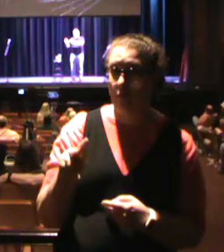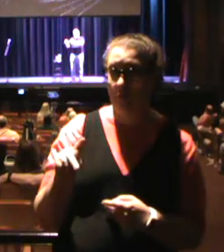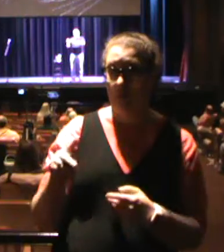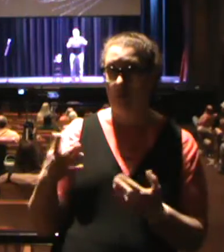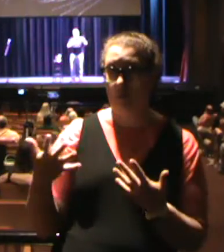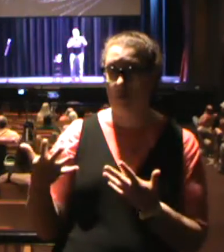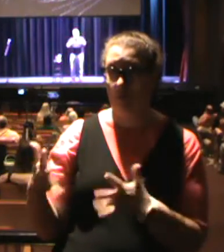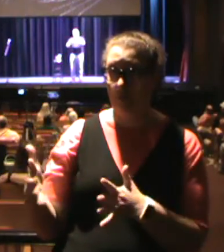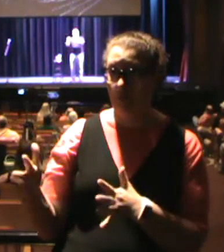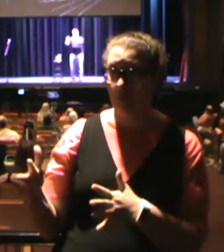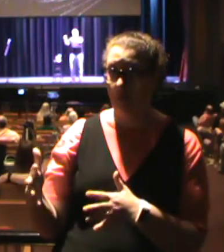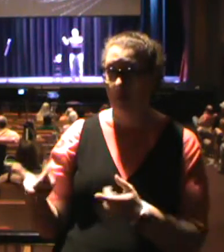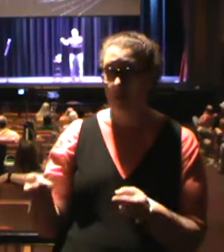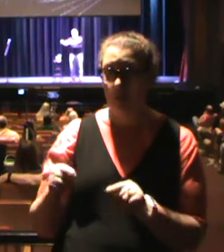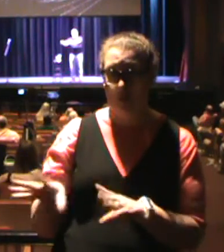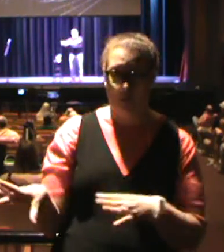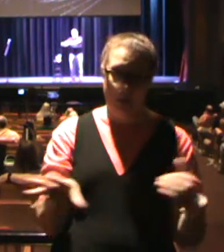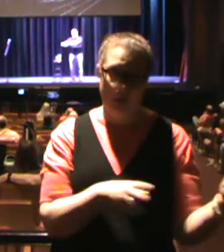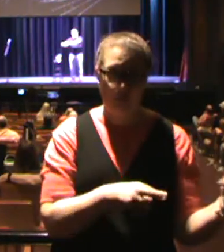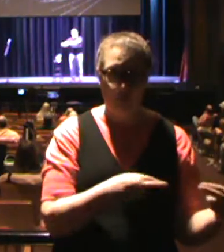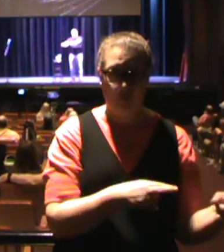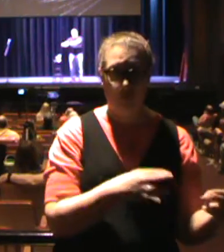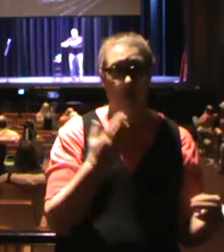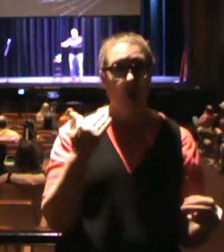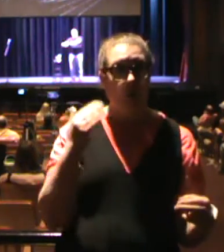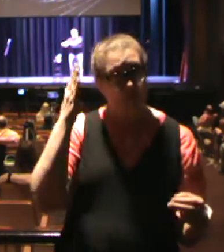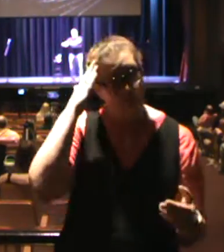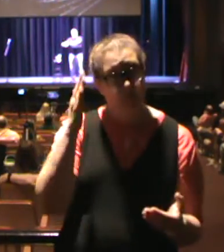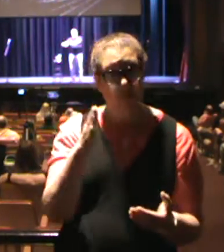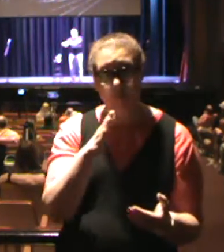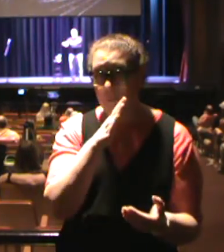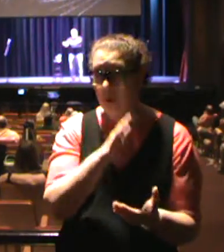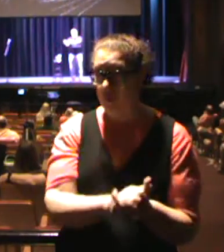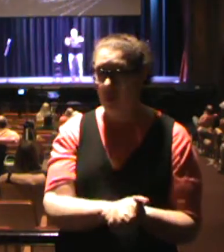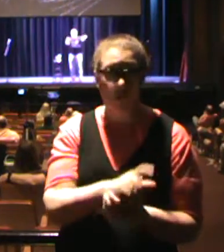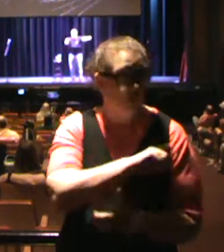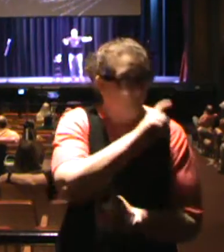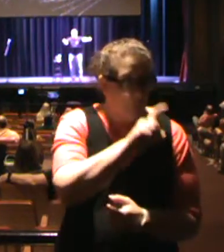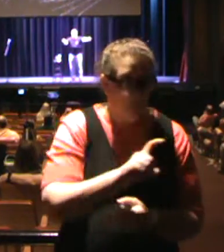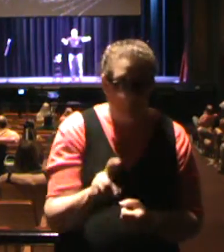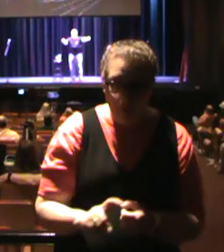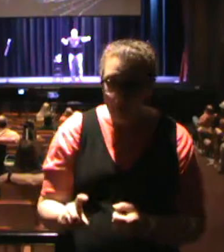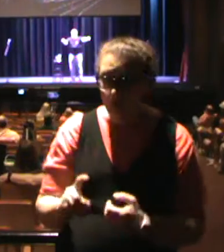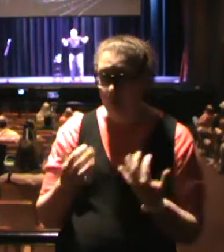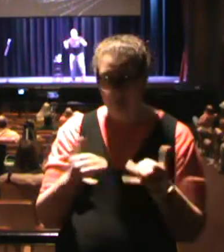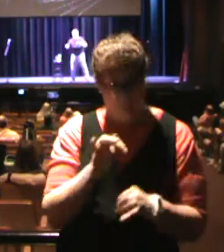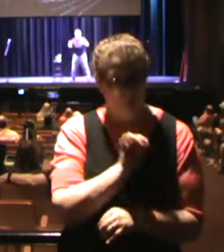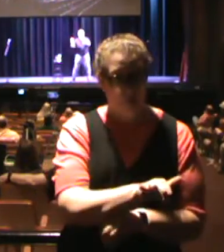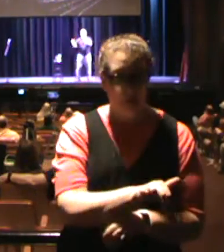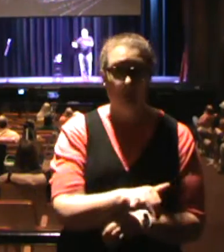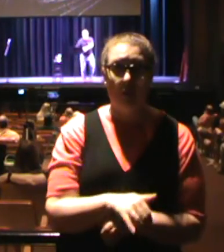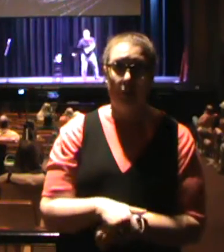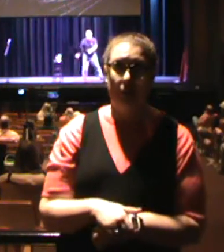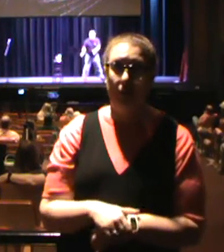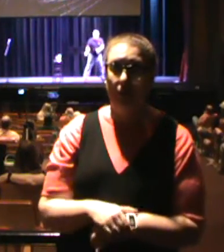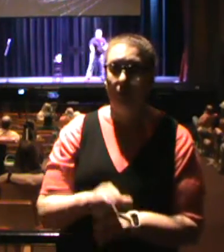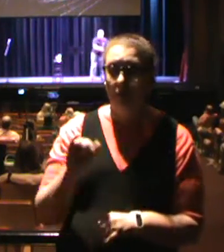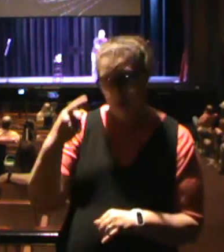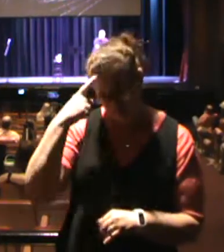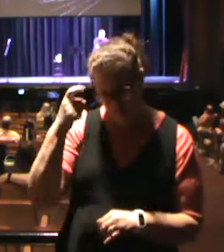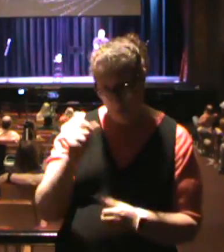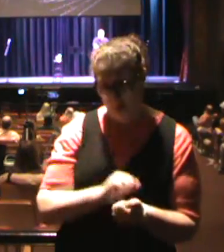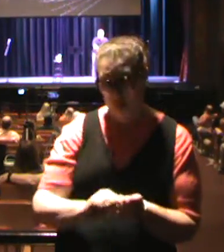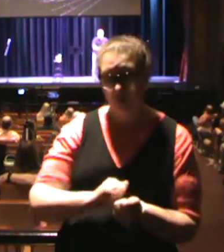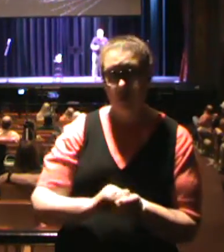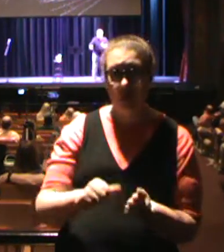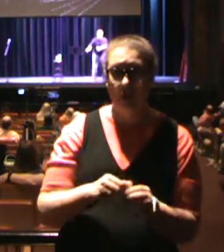Like when I walked out the room, why is she spraying Lysol everywhere, right? Because it's still there, right? Just because you clean out